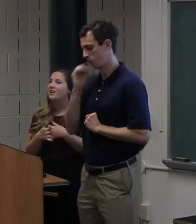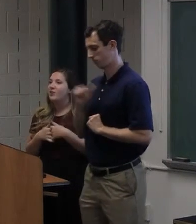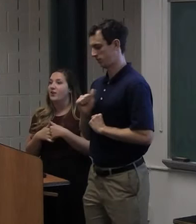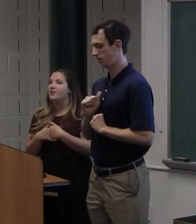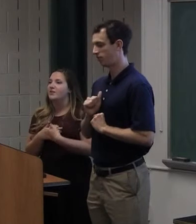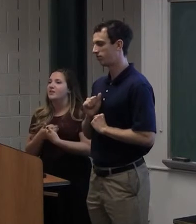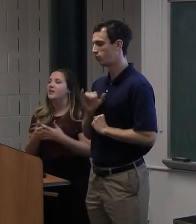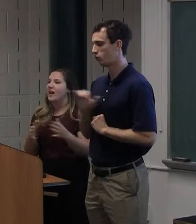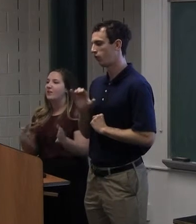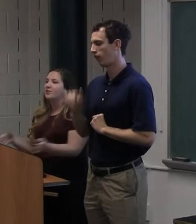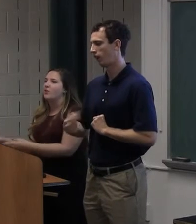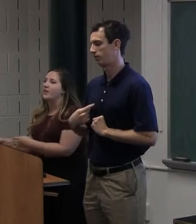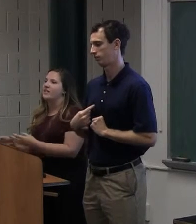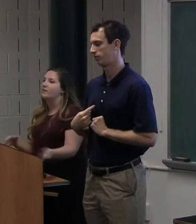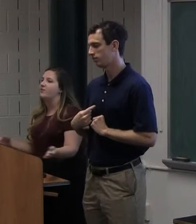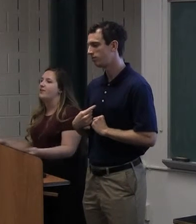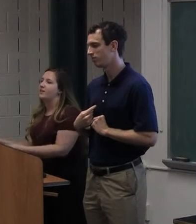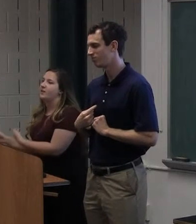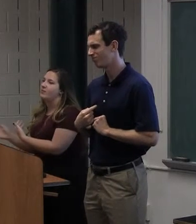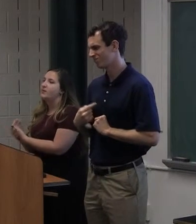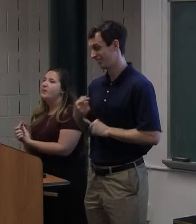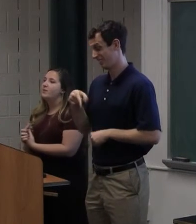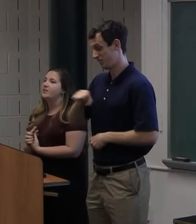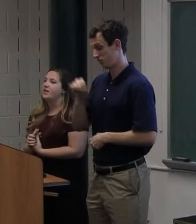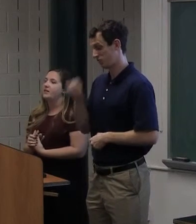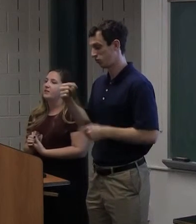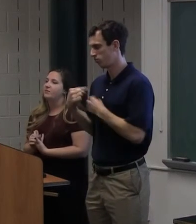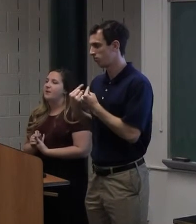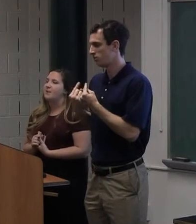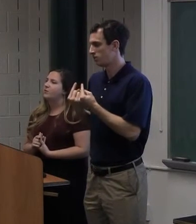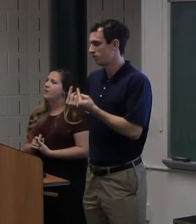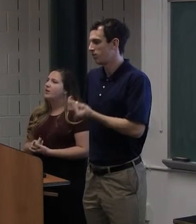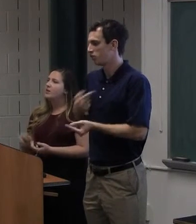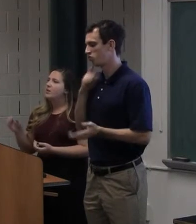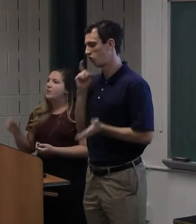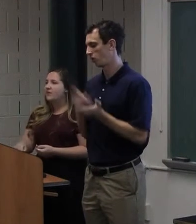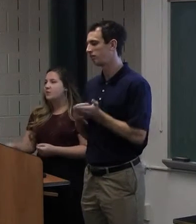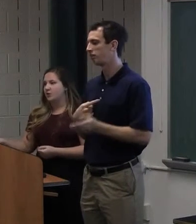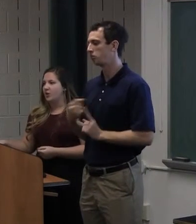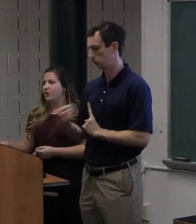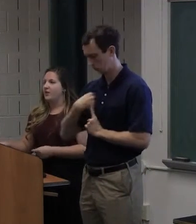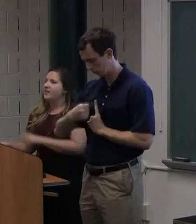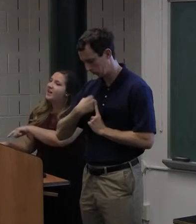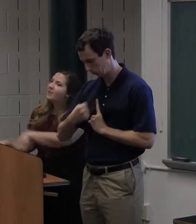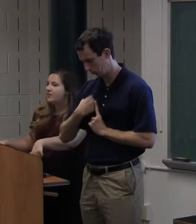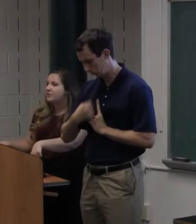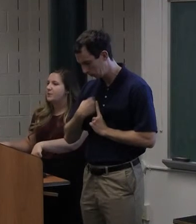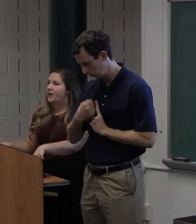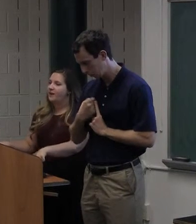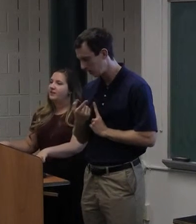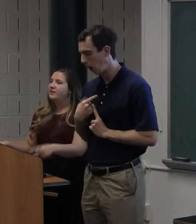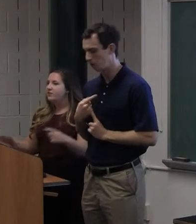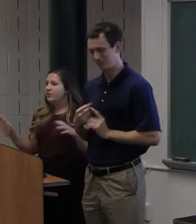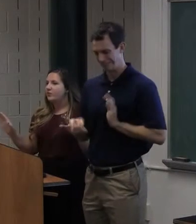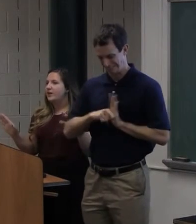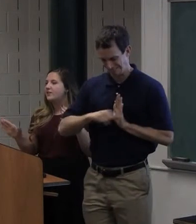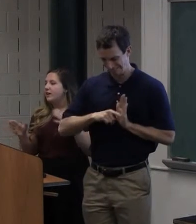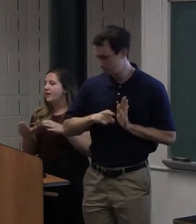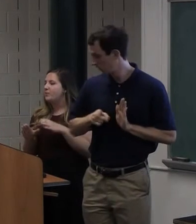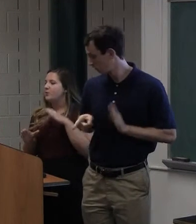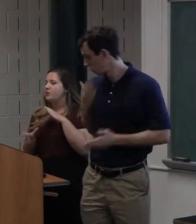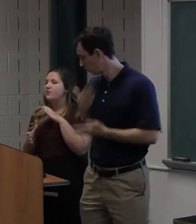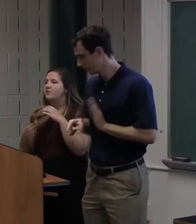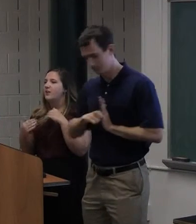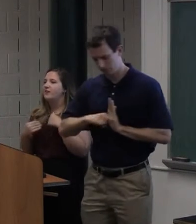own work throughout the semester and how it's grown. I still find the same mistakes, and people told me, but this was good. And I said, yeah, but this was bad. So